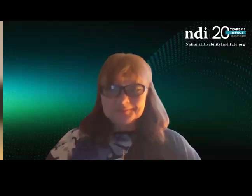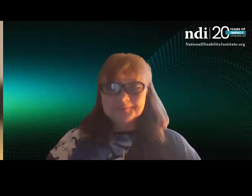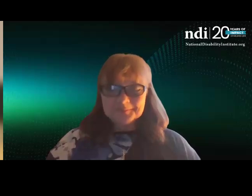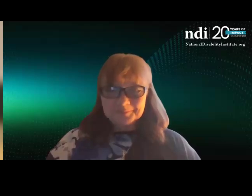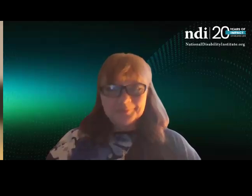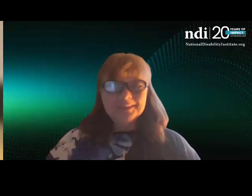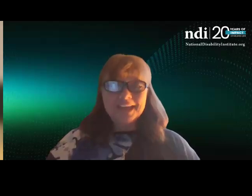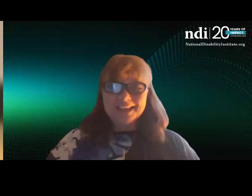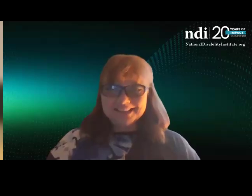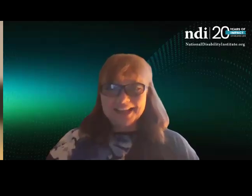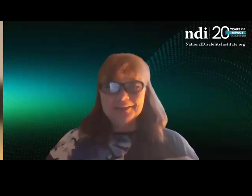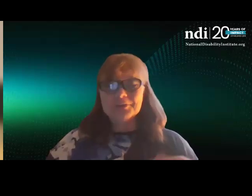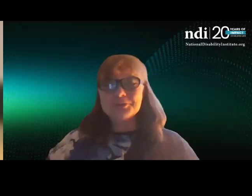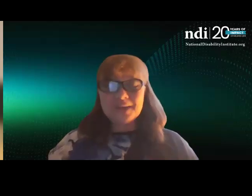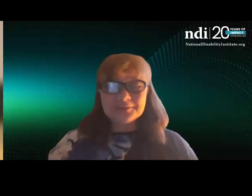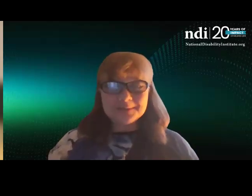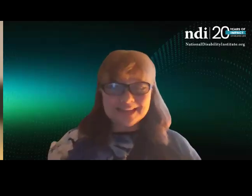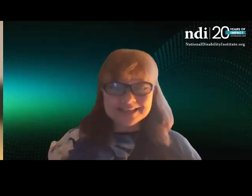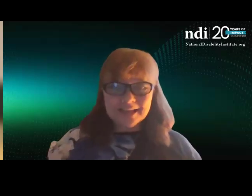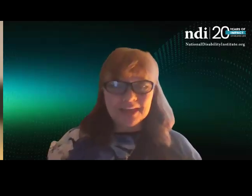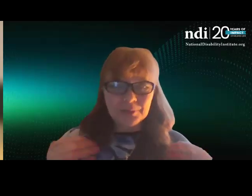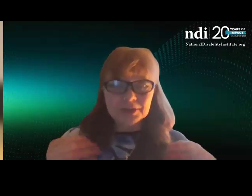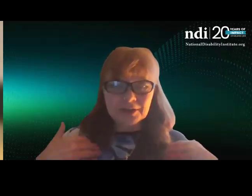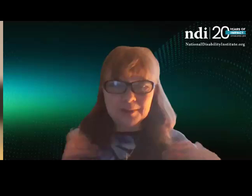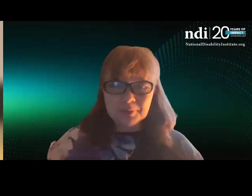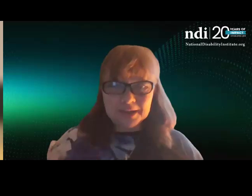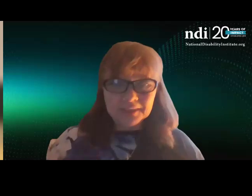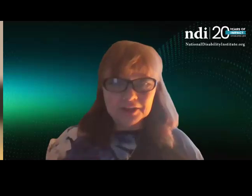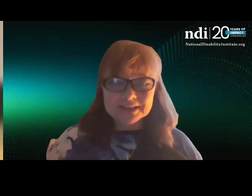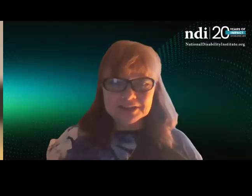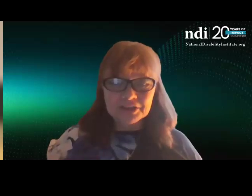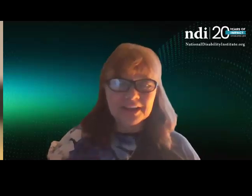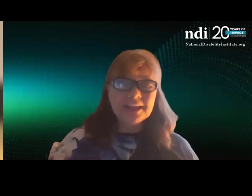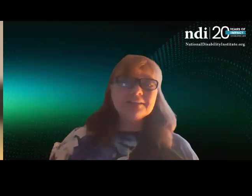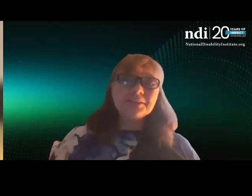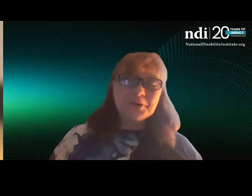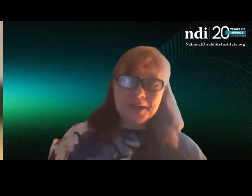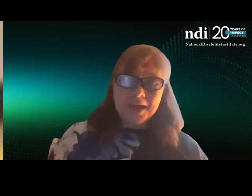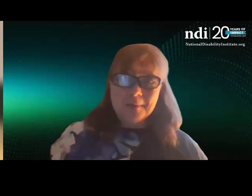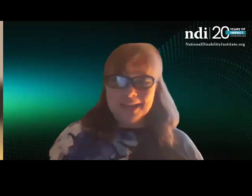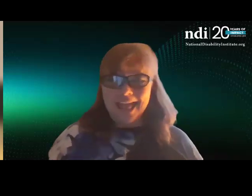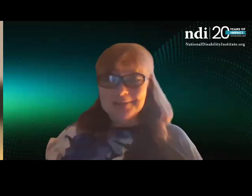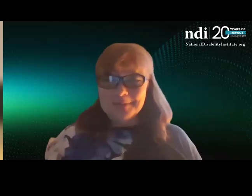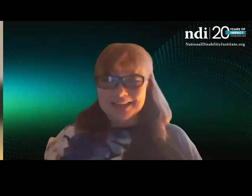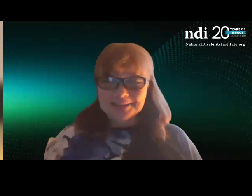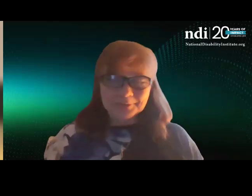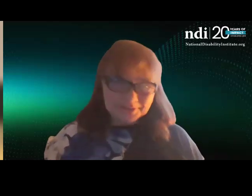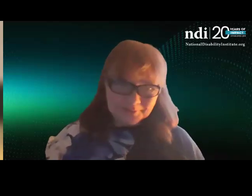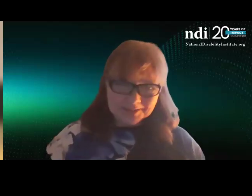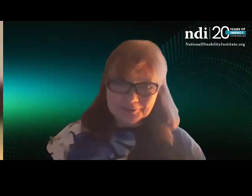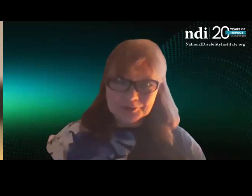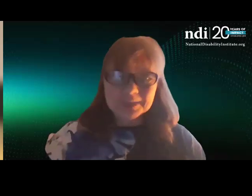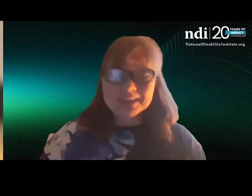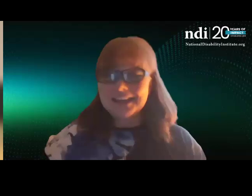really good example, Nikki. Yeah, yeah. Of course, you have to be tech savvy. I wouldn't know how to put anything on TikTok. So, again, back